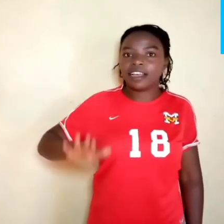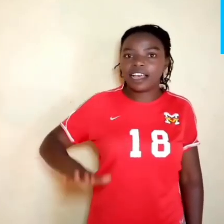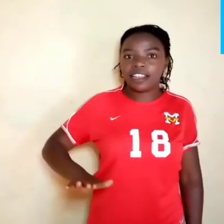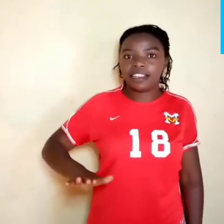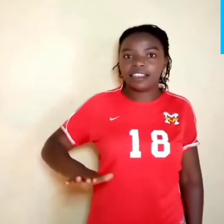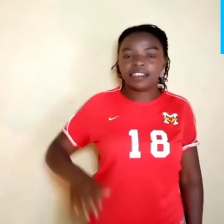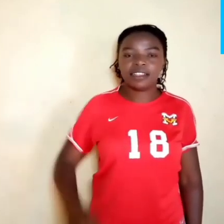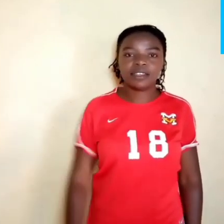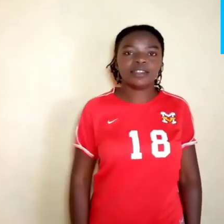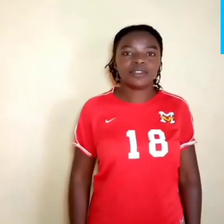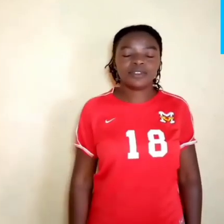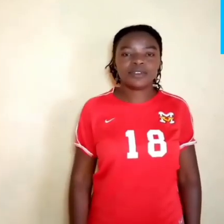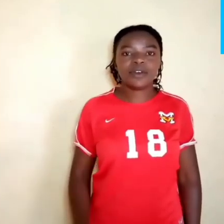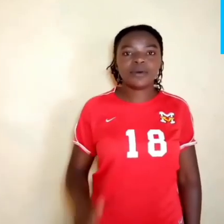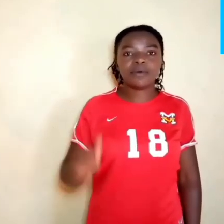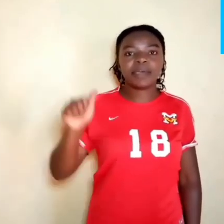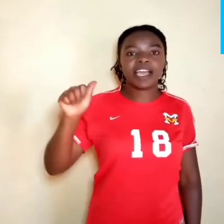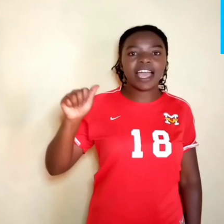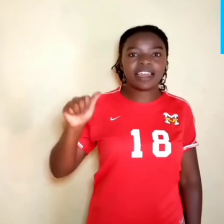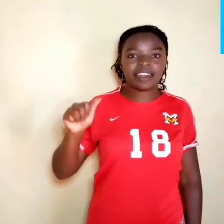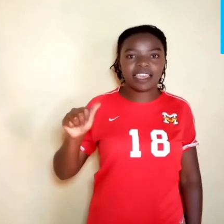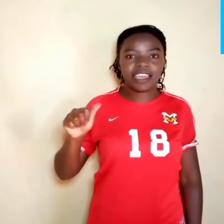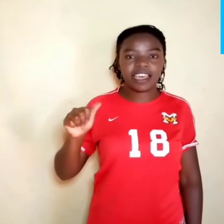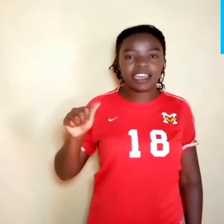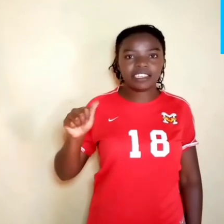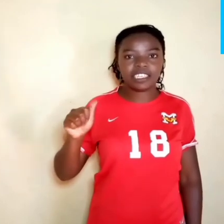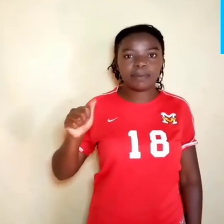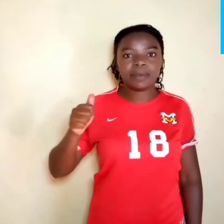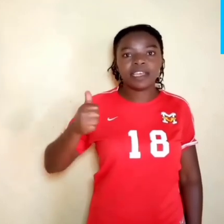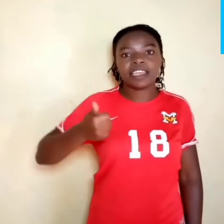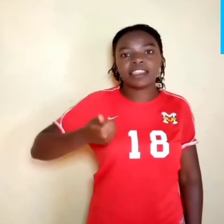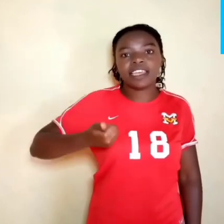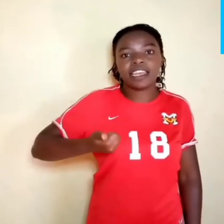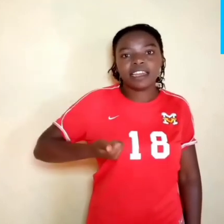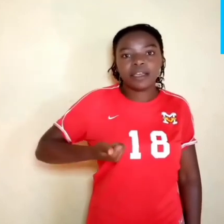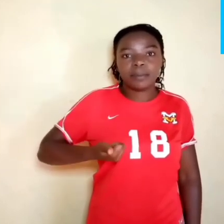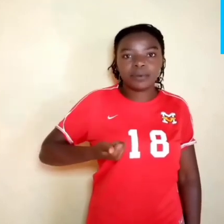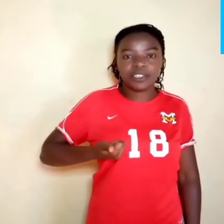girl. So we make an A handshake, then